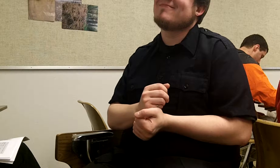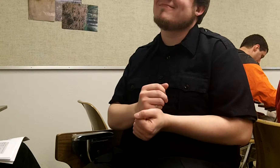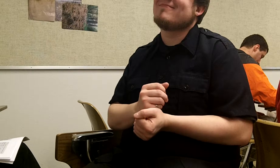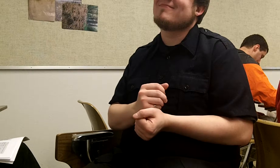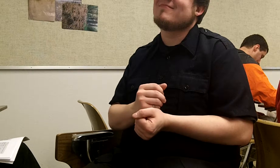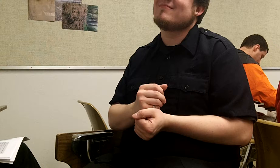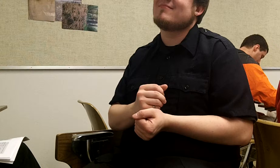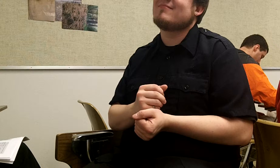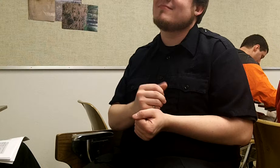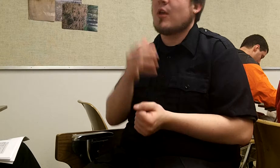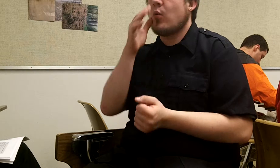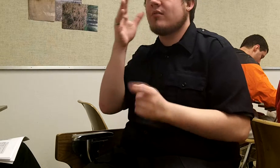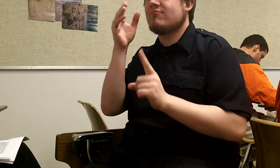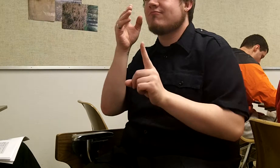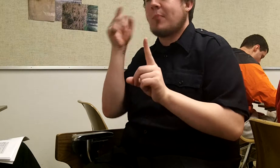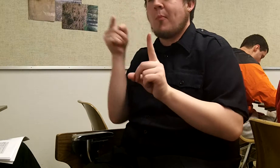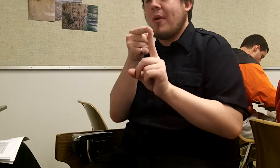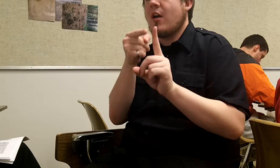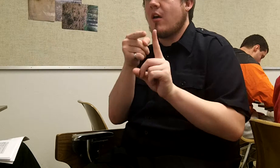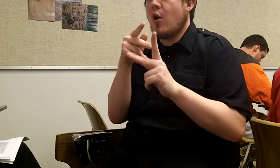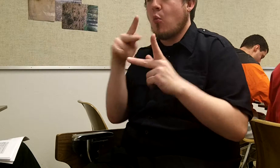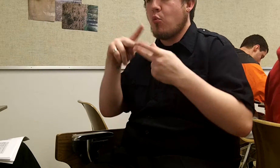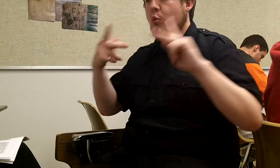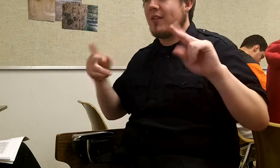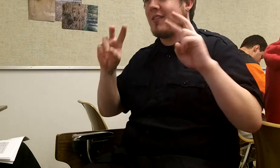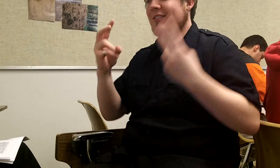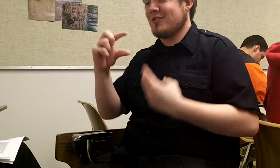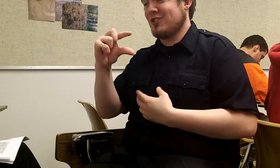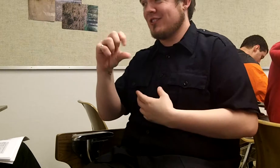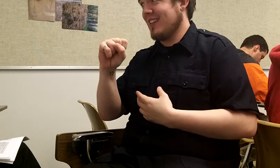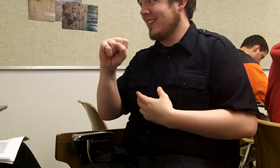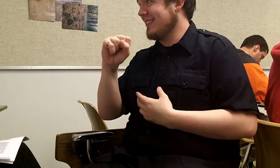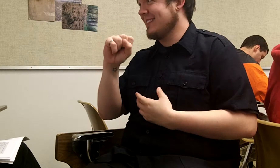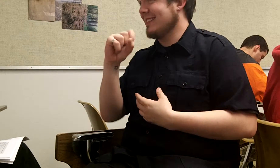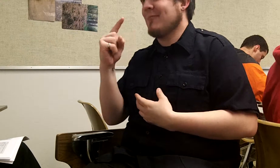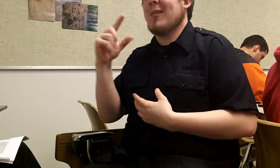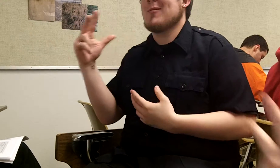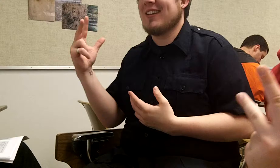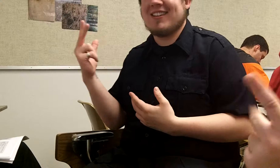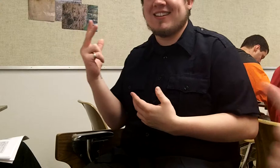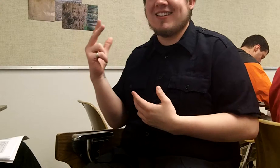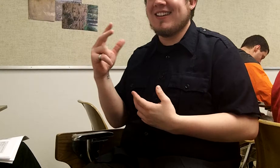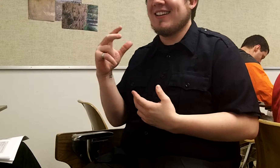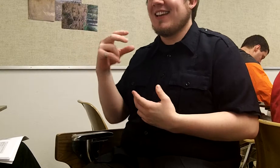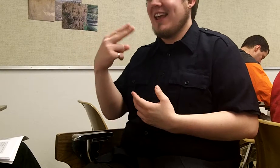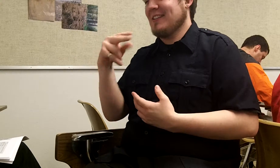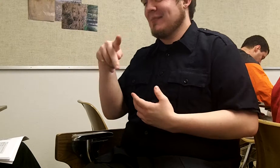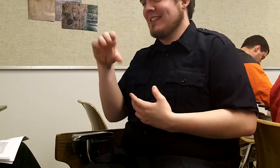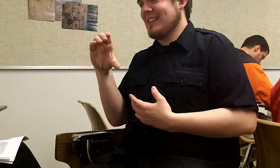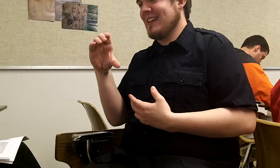a protein called GSK3, which keeps APC, another protein, and beta-catenin